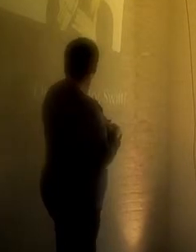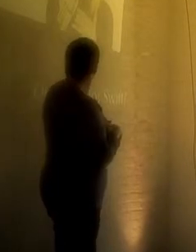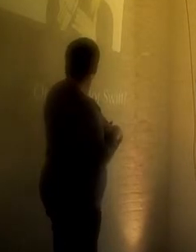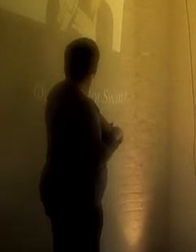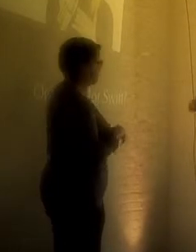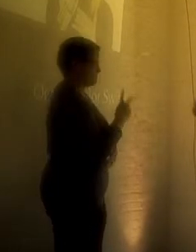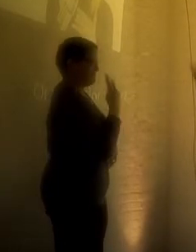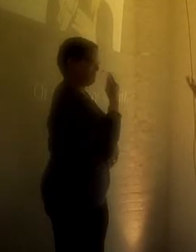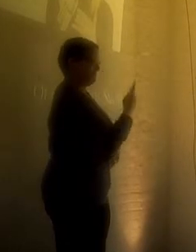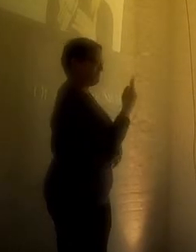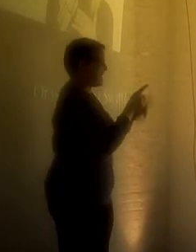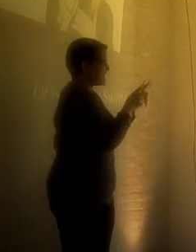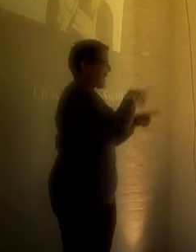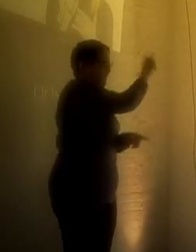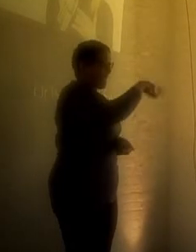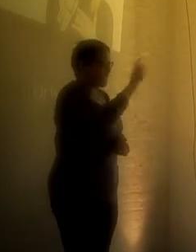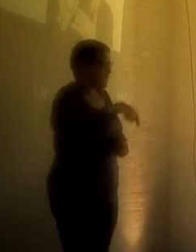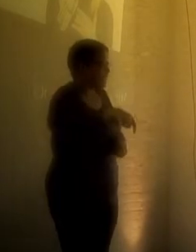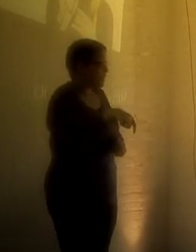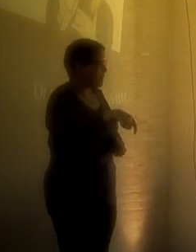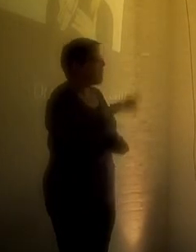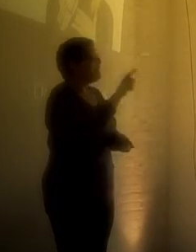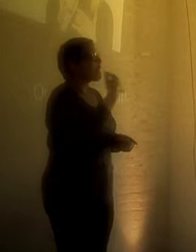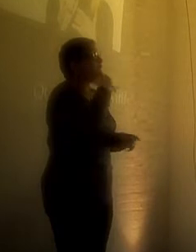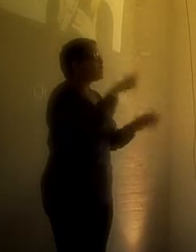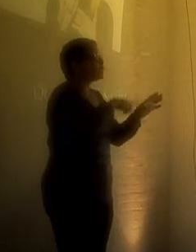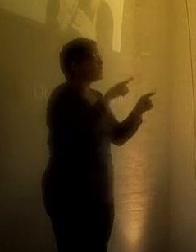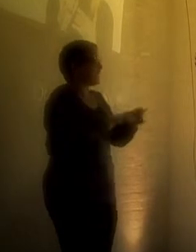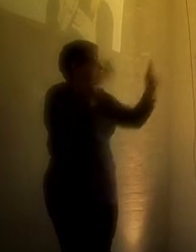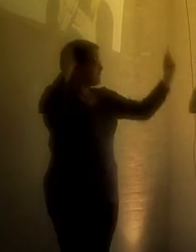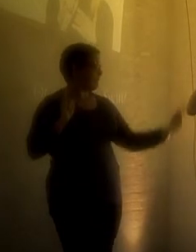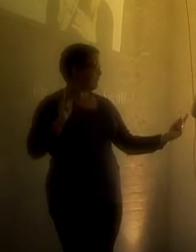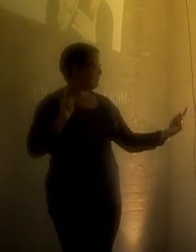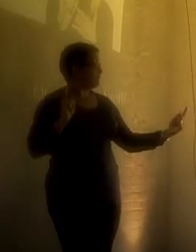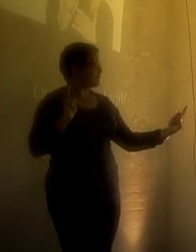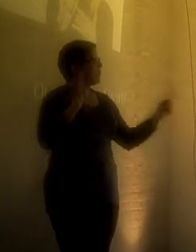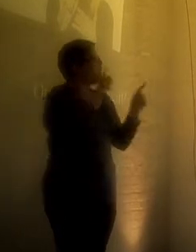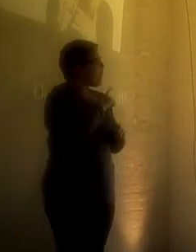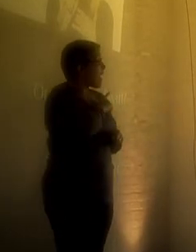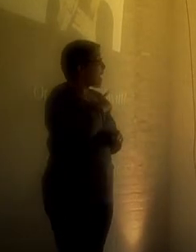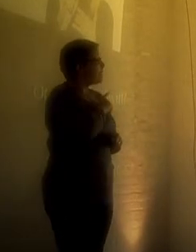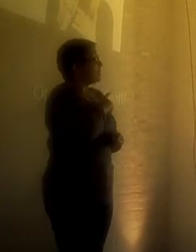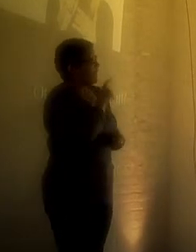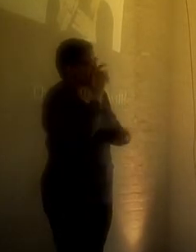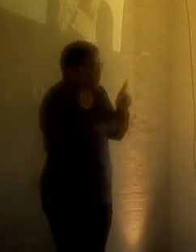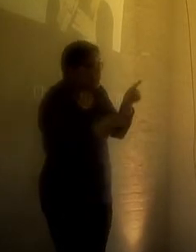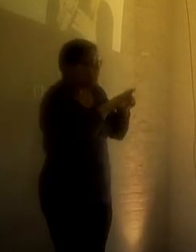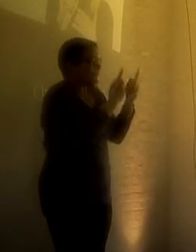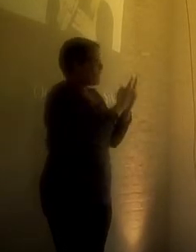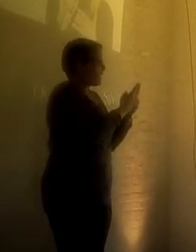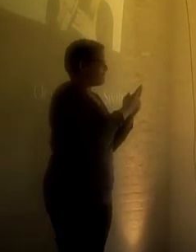are one and the same person, separated only by an inconvenient 500 years. Because actually, they're doing and saying exactly the same